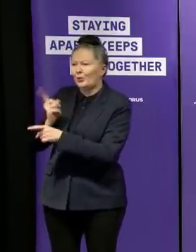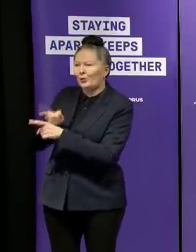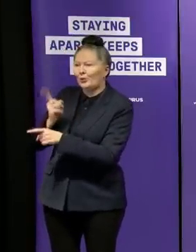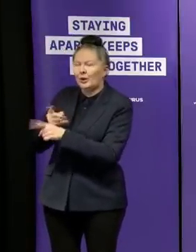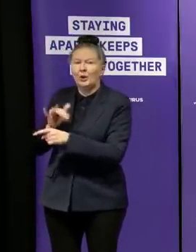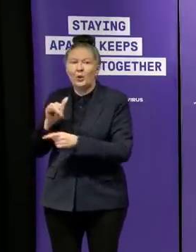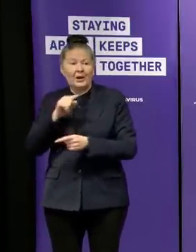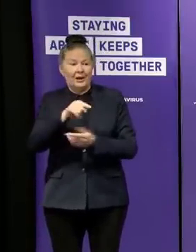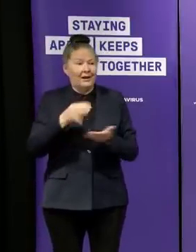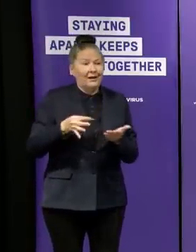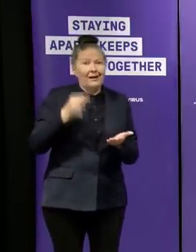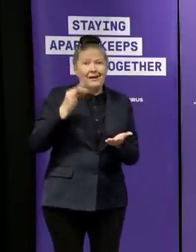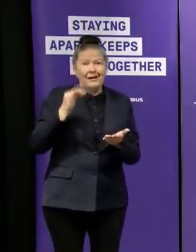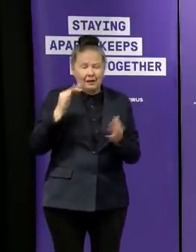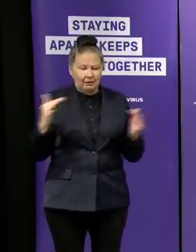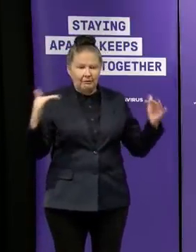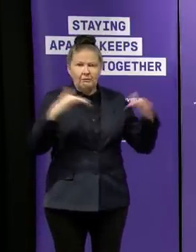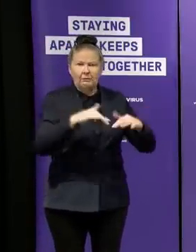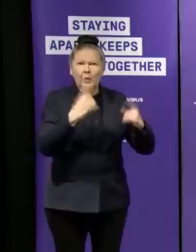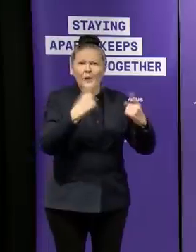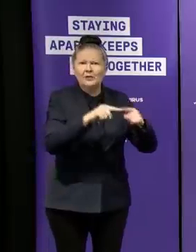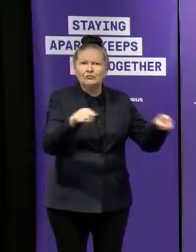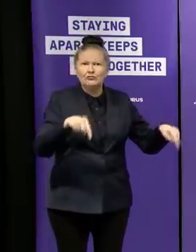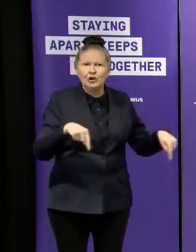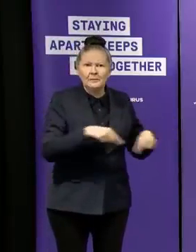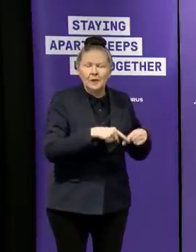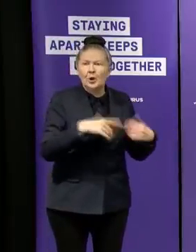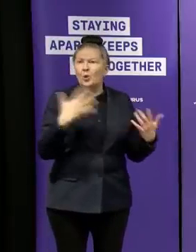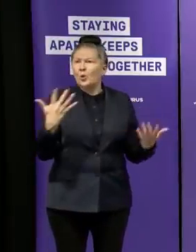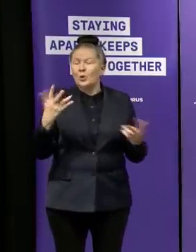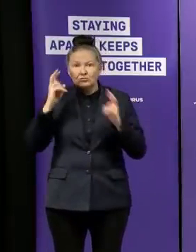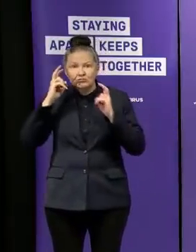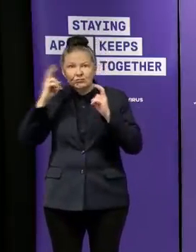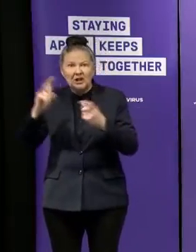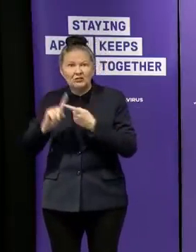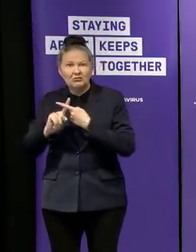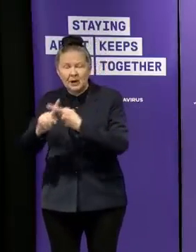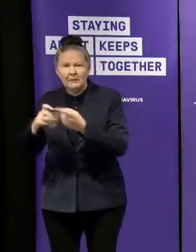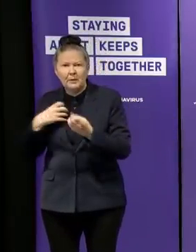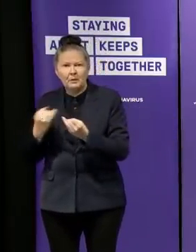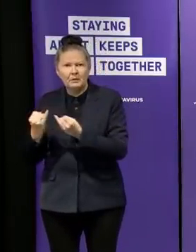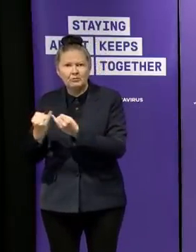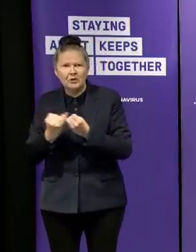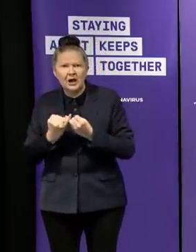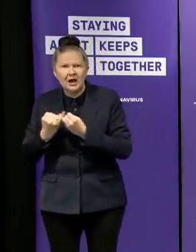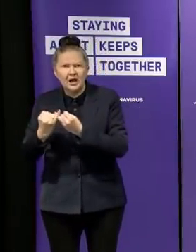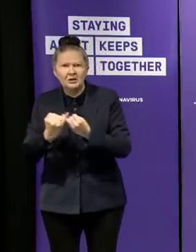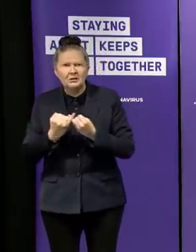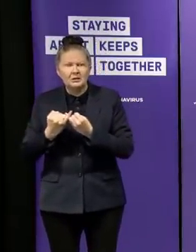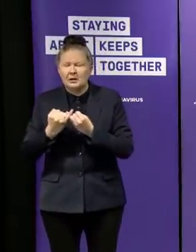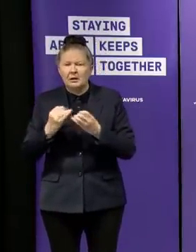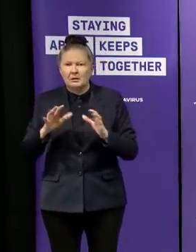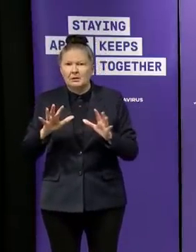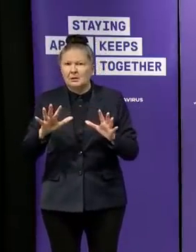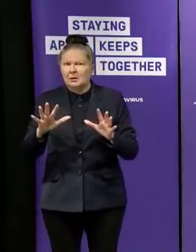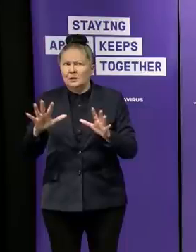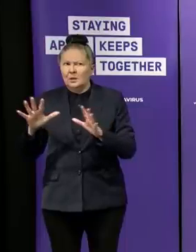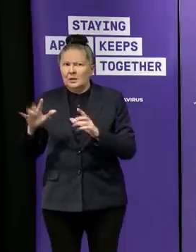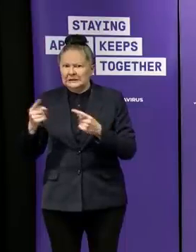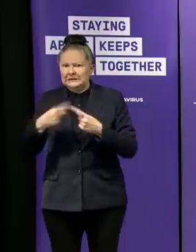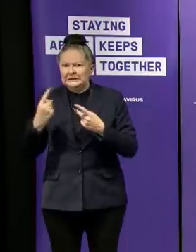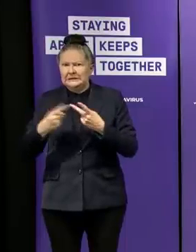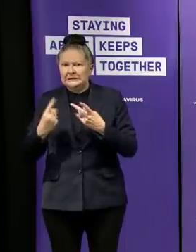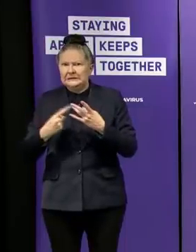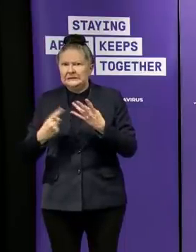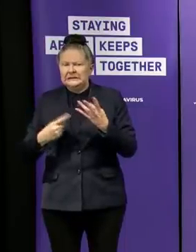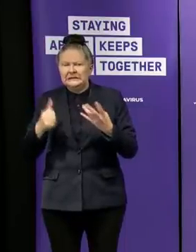of course, getting to and from work, public transport being crowded, much more normal than COVID normal, all of those things. It's very